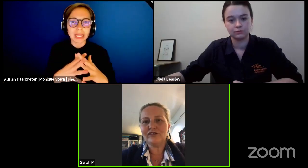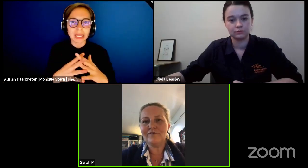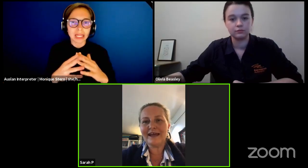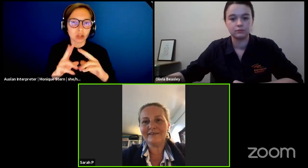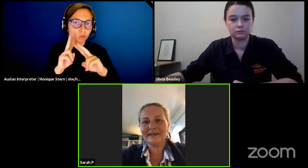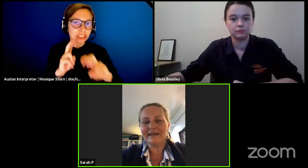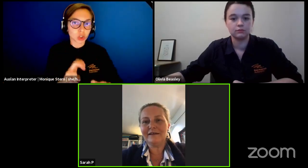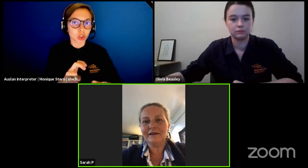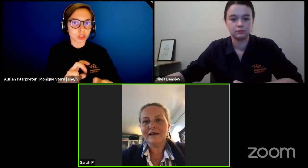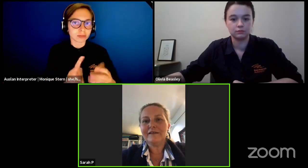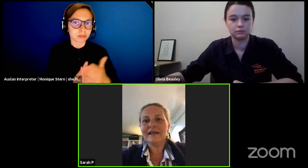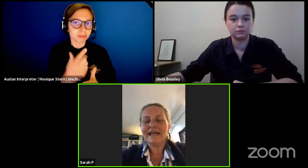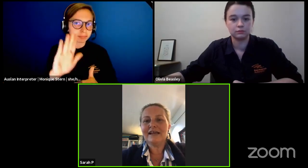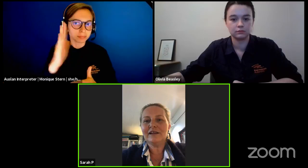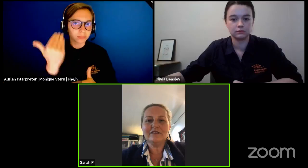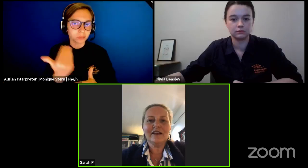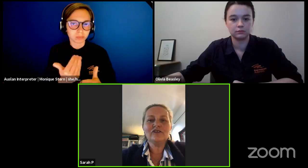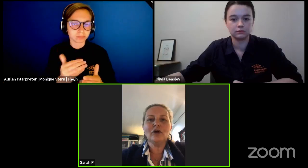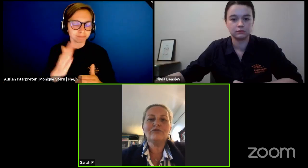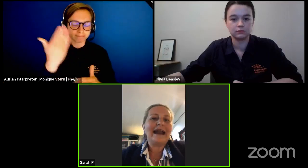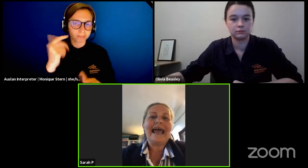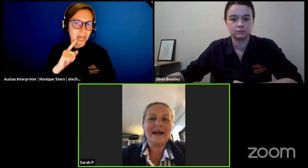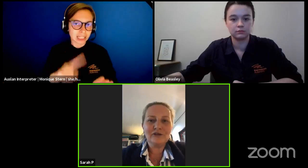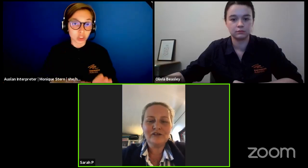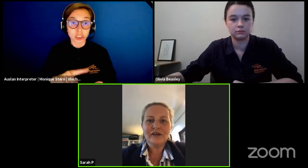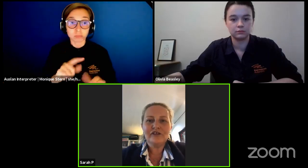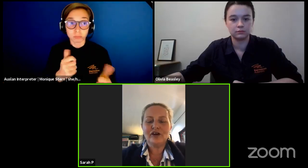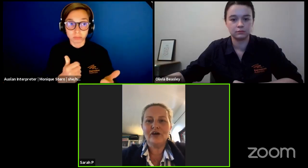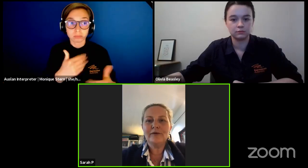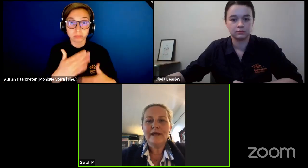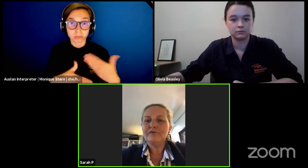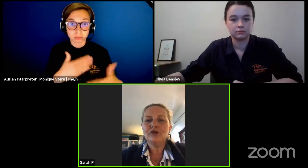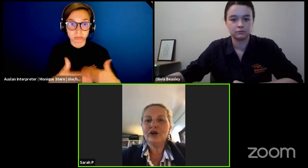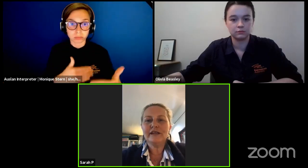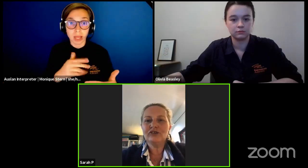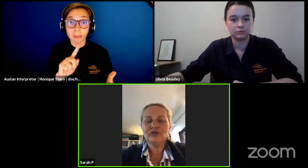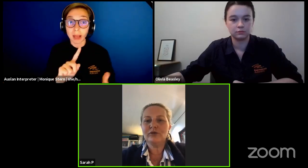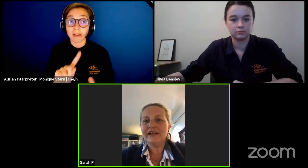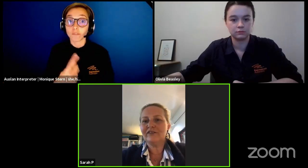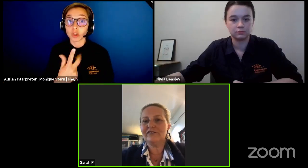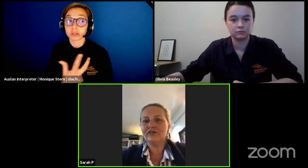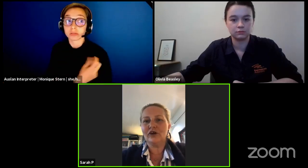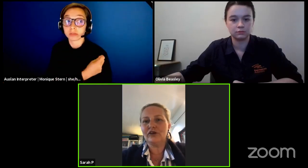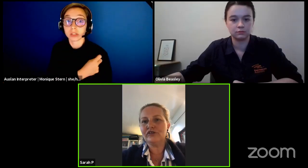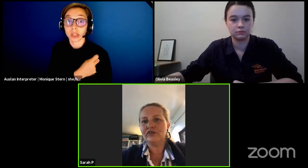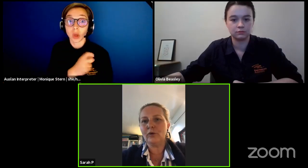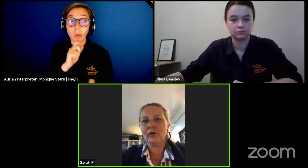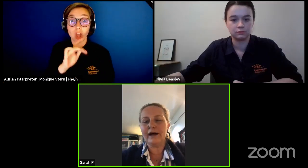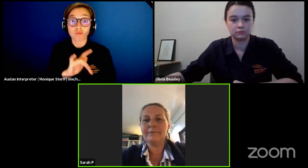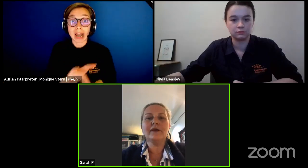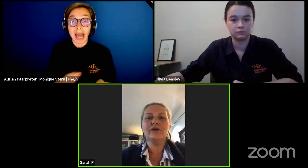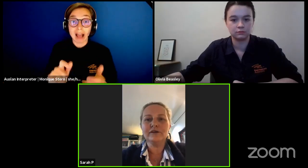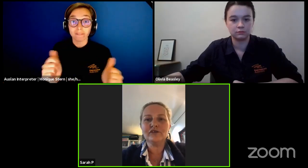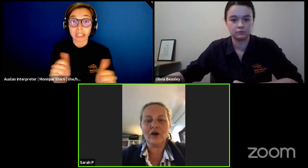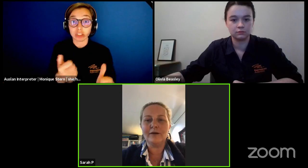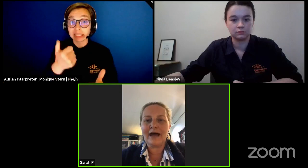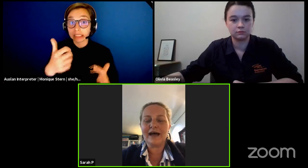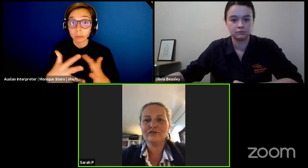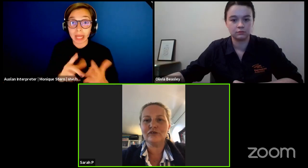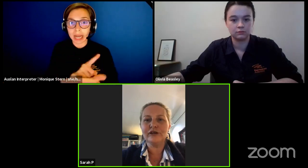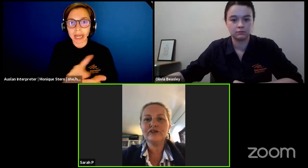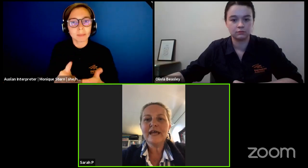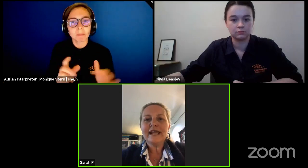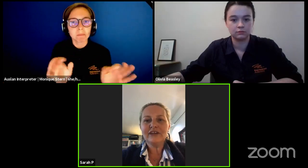1 dose of vaccine, then it does not run out. So if you don't get your next dose for a period of